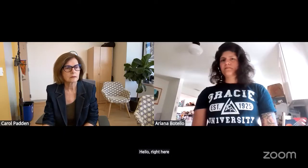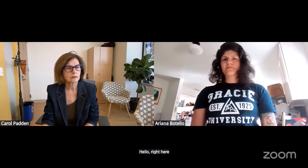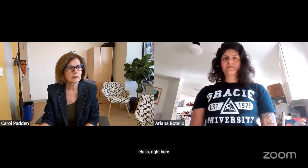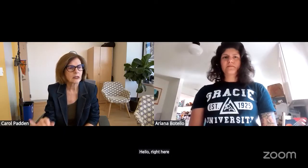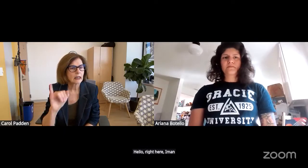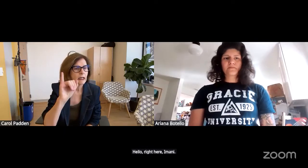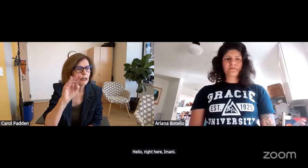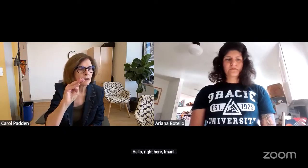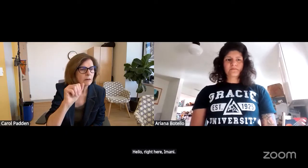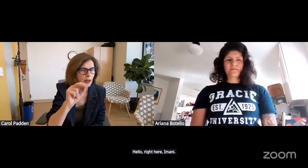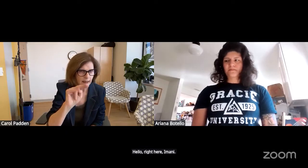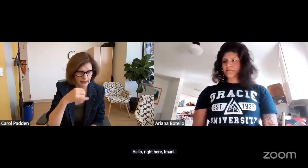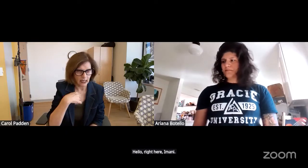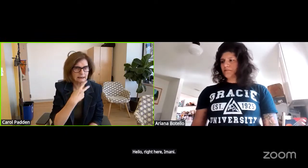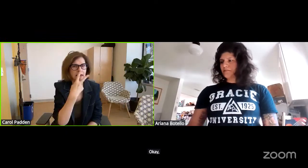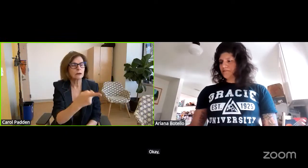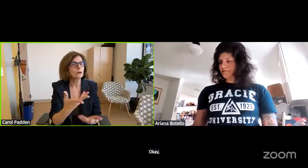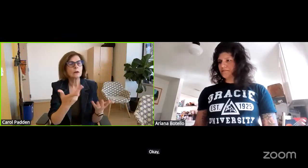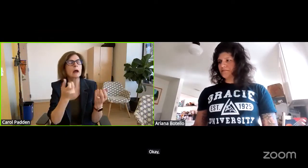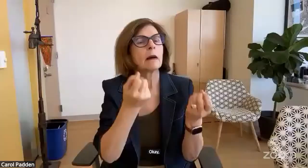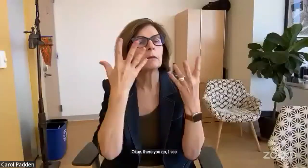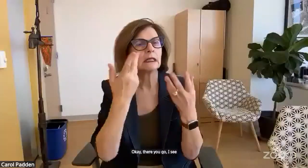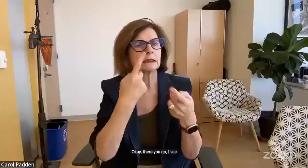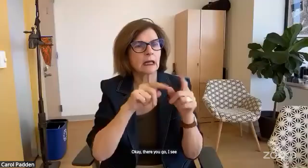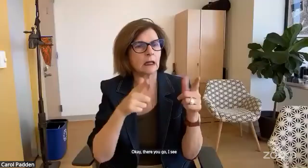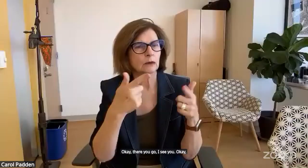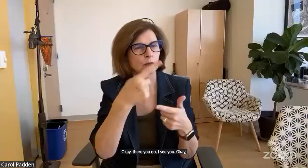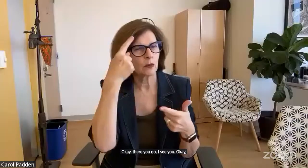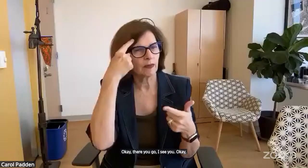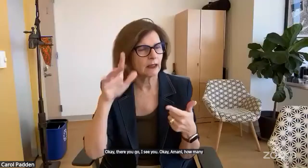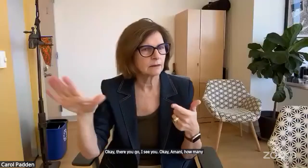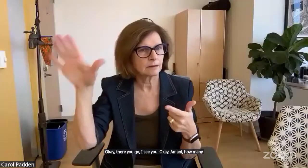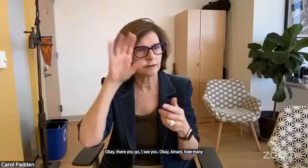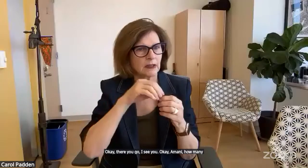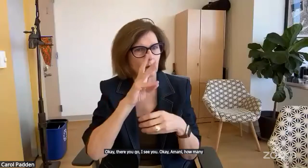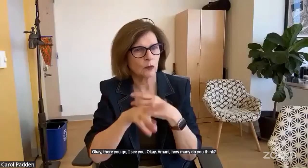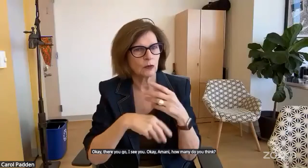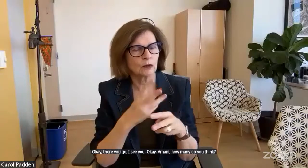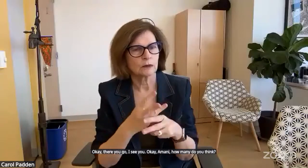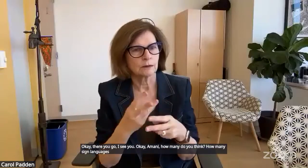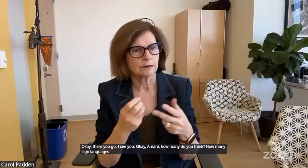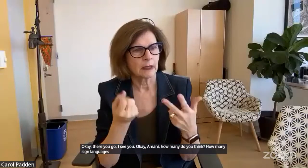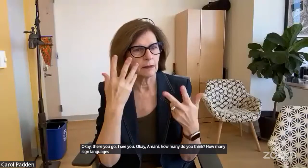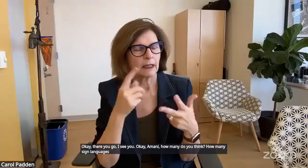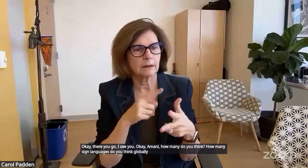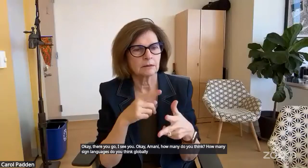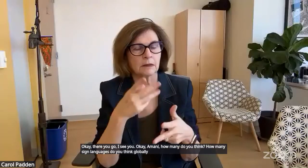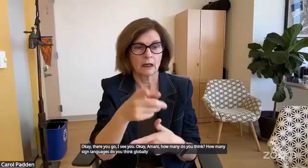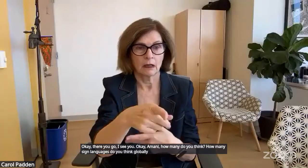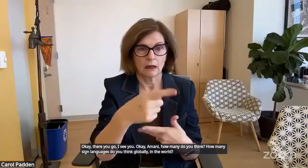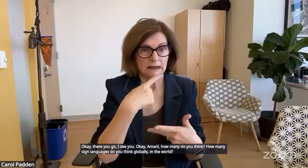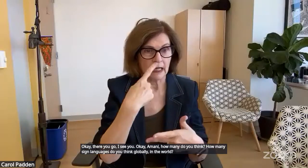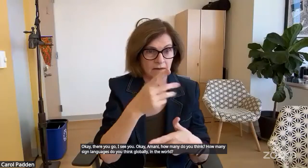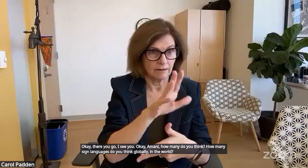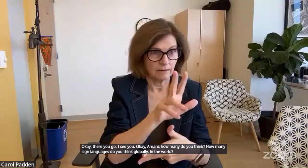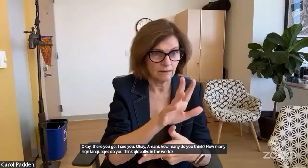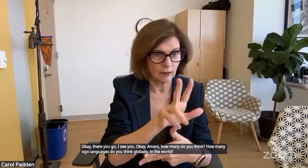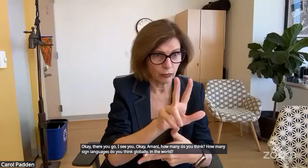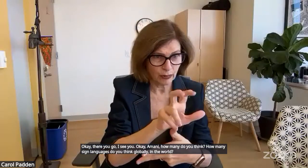Imani. Okay, there you go. I see you. Okay, Amani, how many do you think? How many sign languages do you think globally in the world? So we have